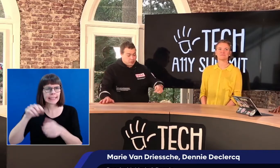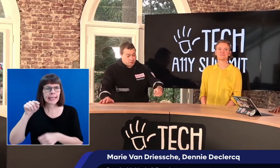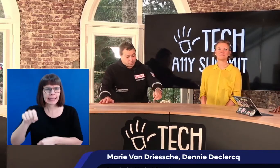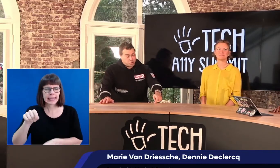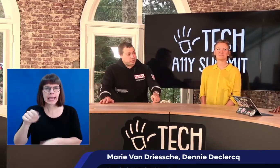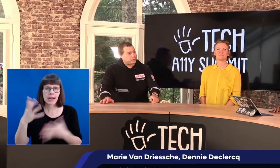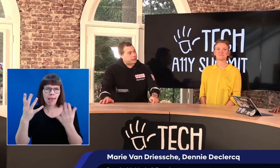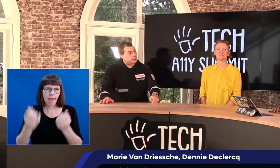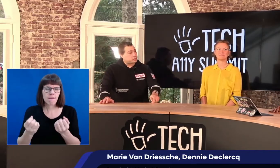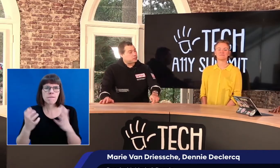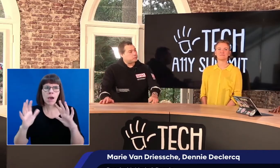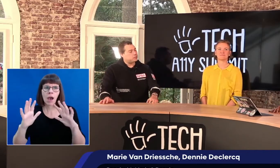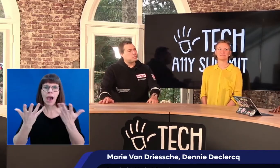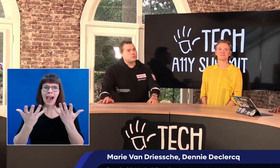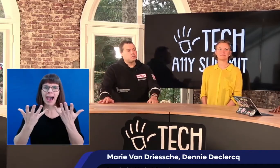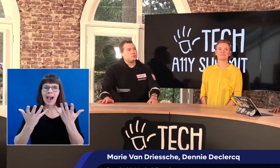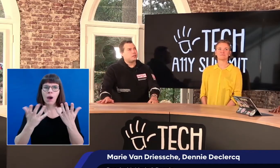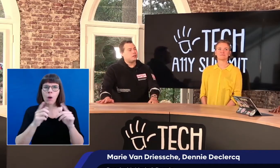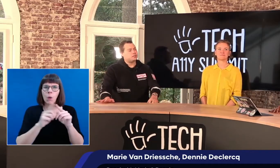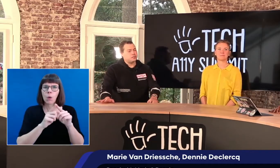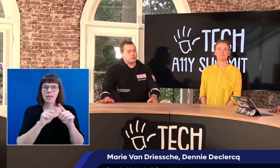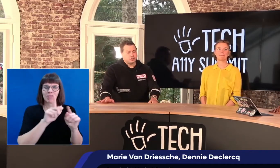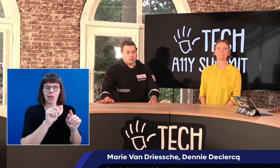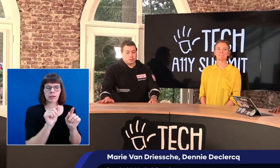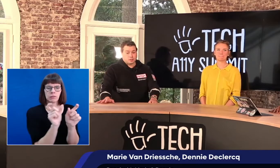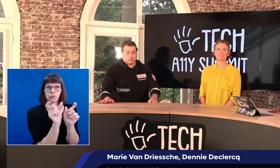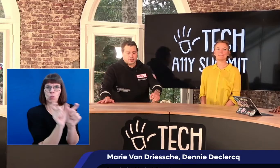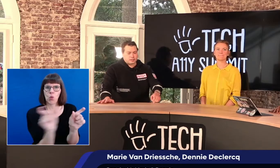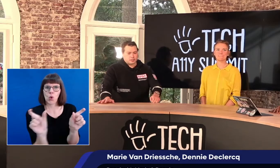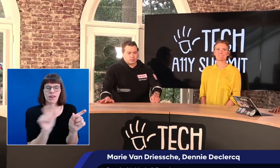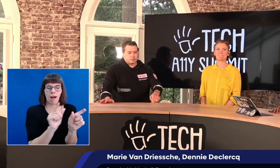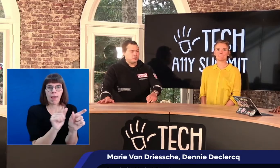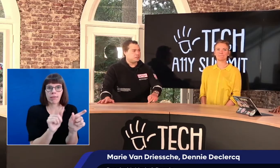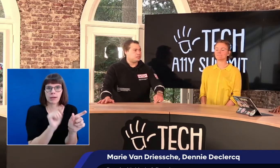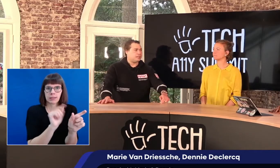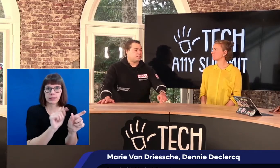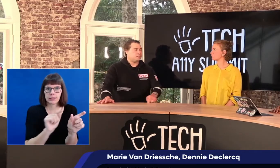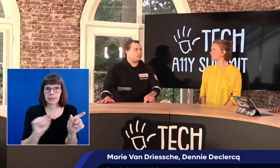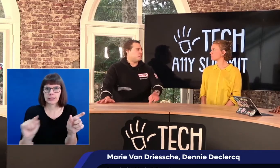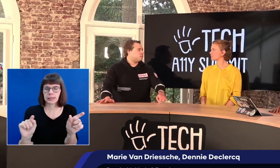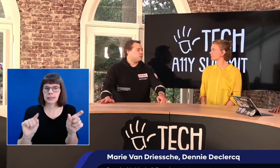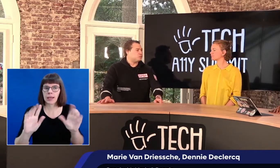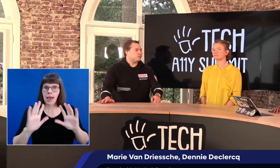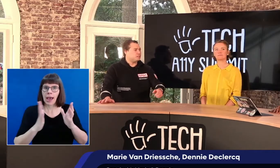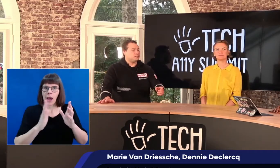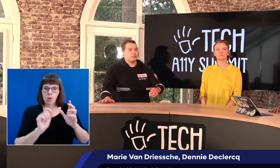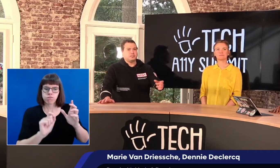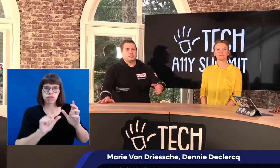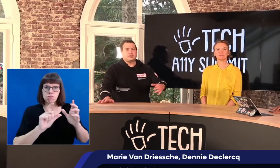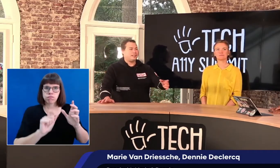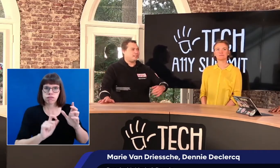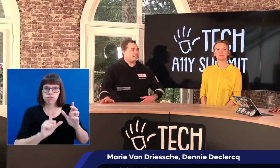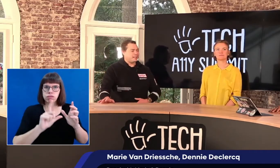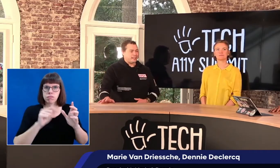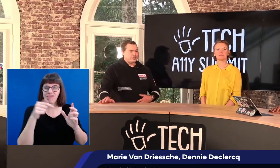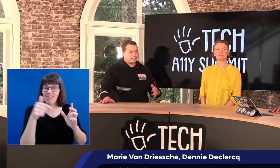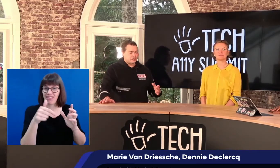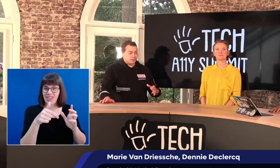of forming the letters. So how do they call it? The font is also a study. The font